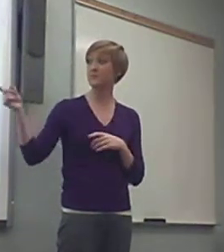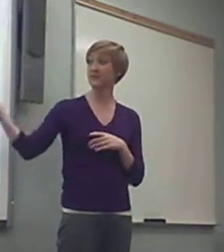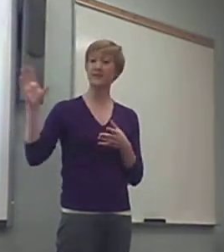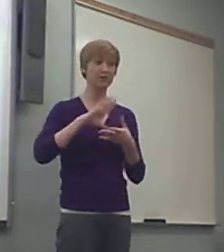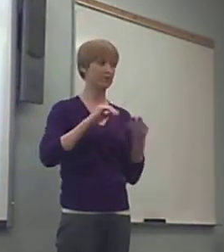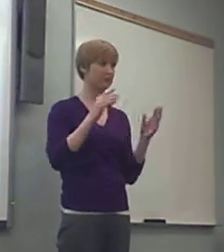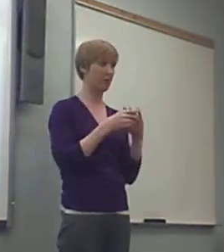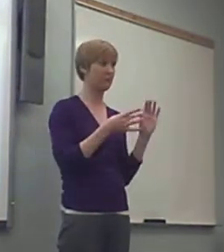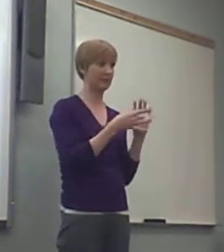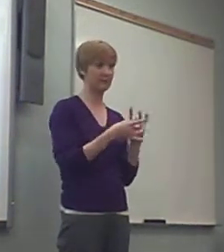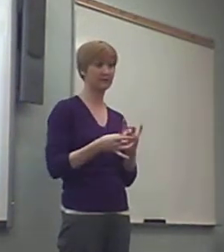about